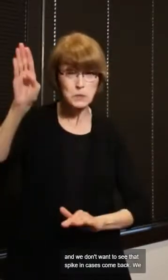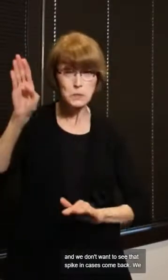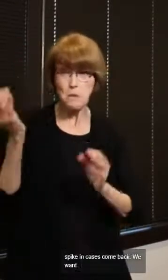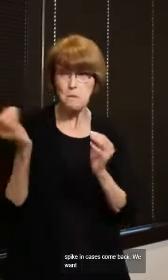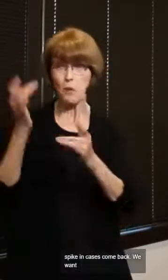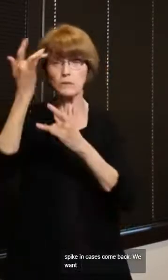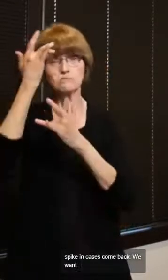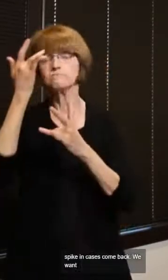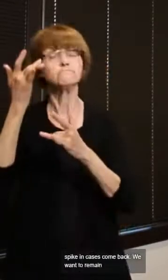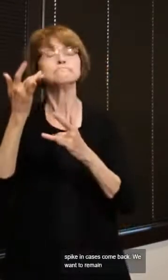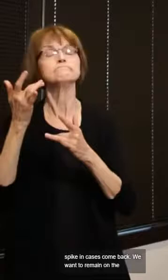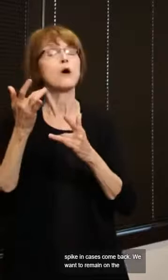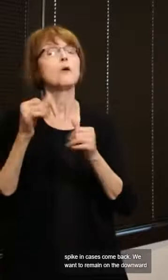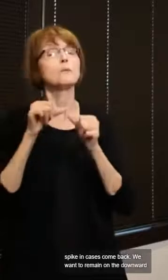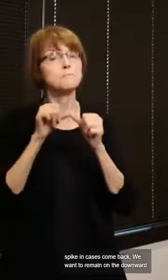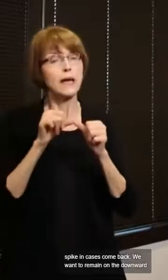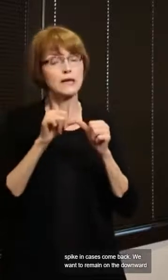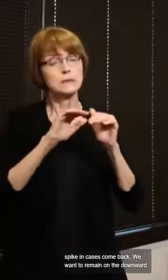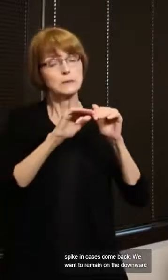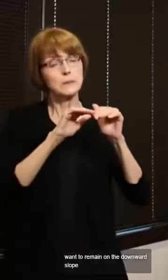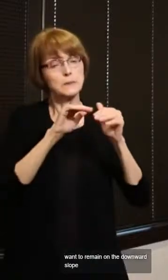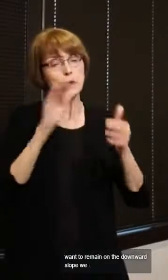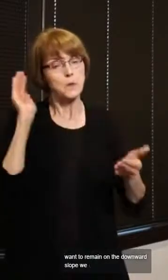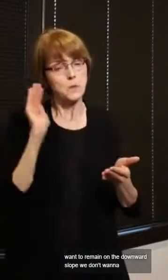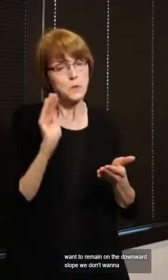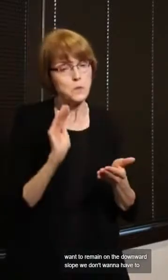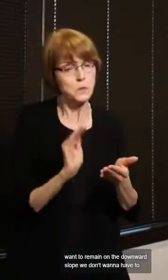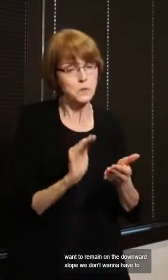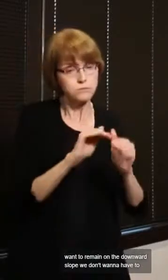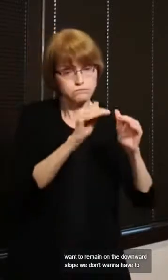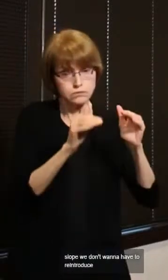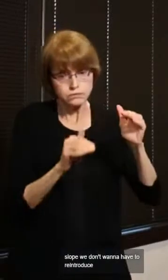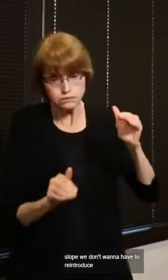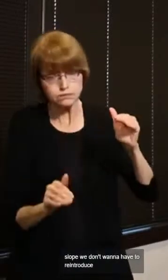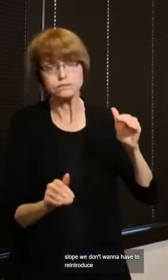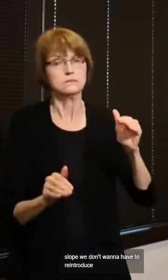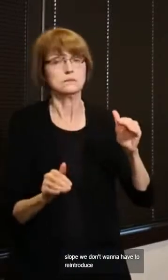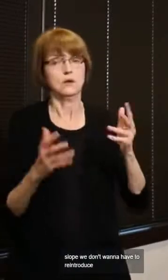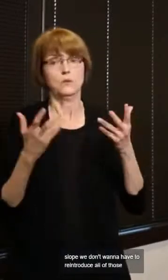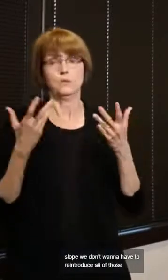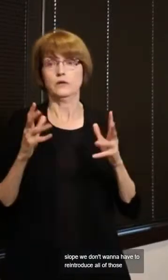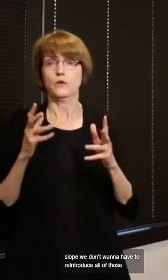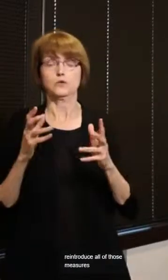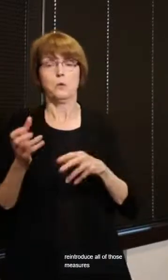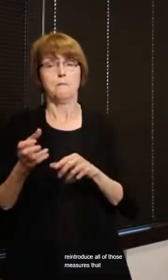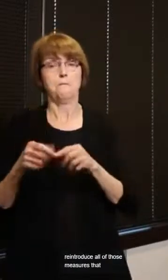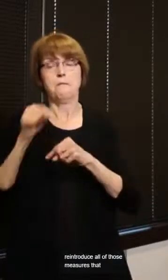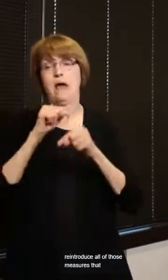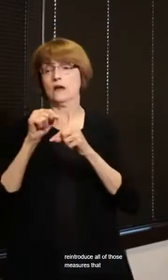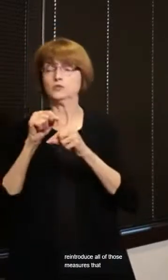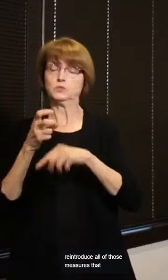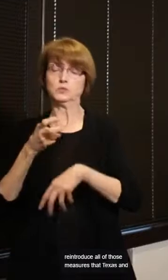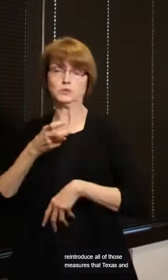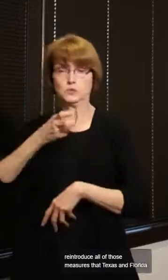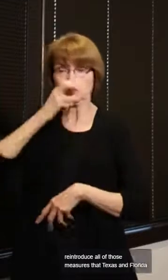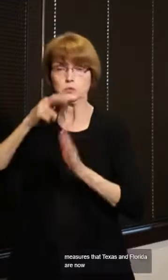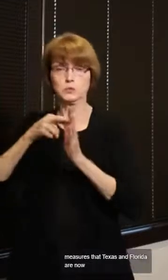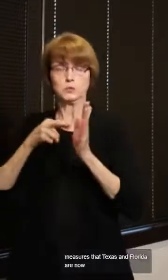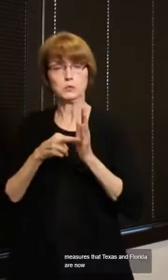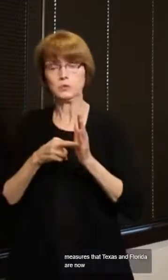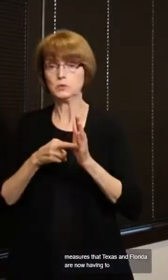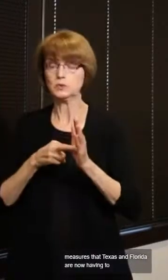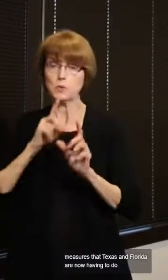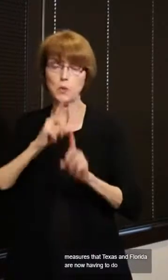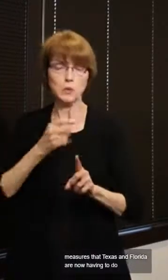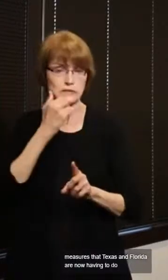want to remain on the downward slope. We don't want to have to reintroduce all of those measures that Texas and Florida are now having to